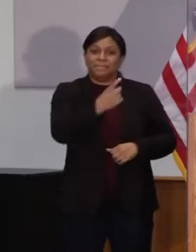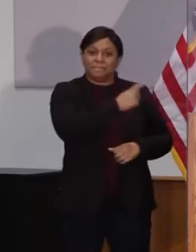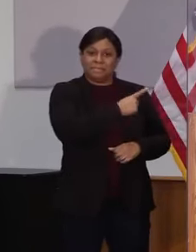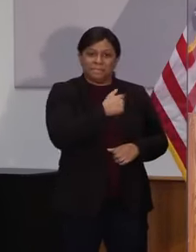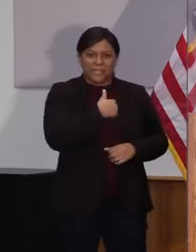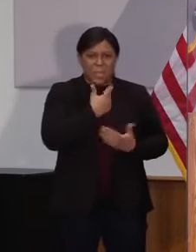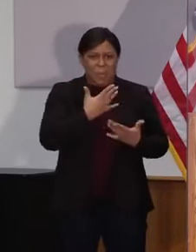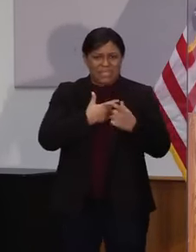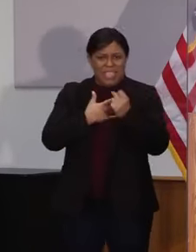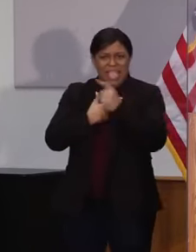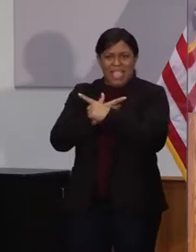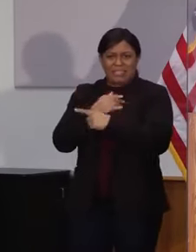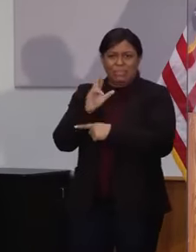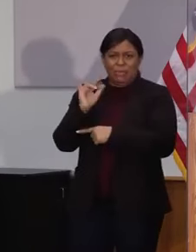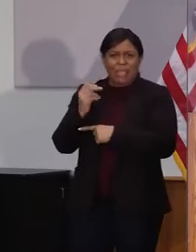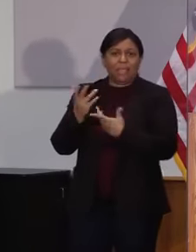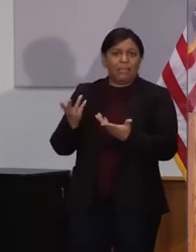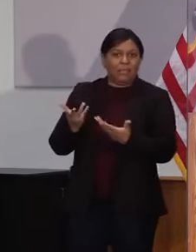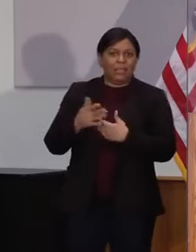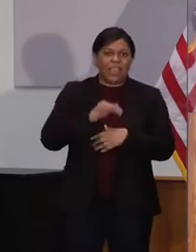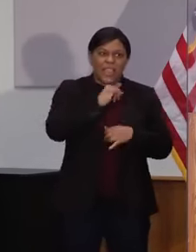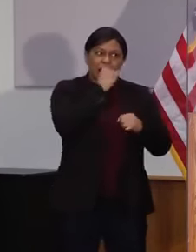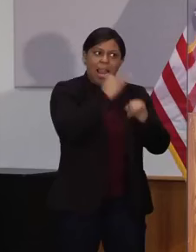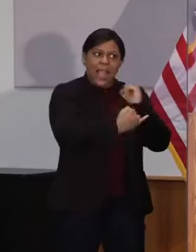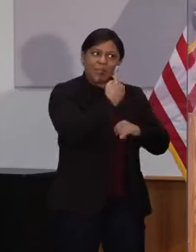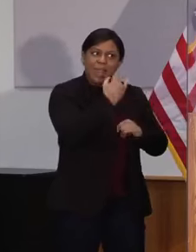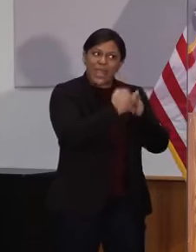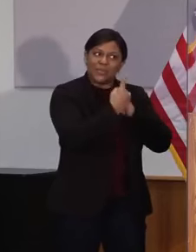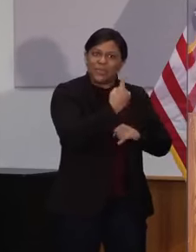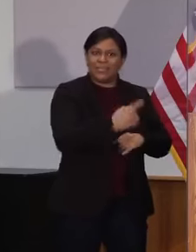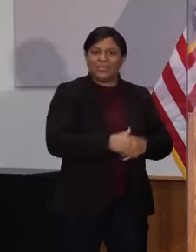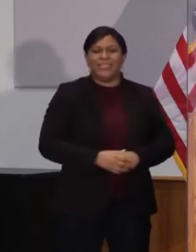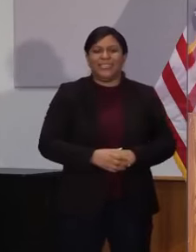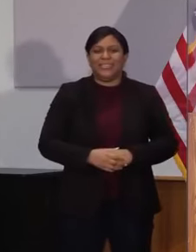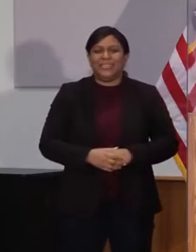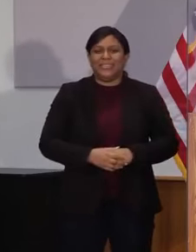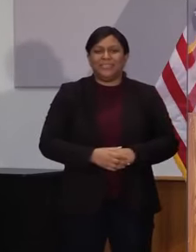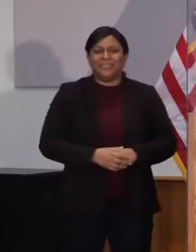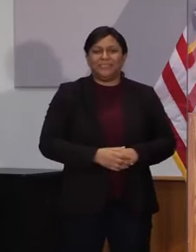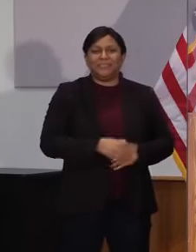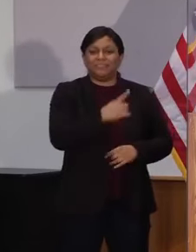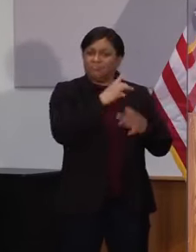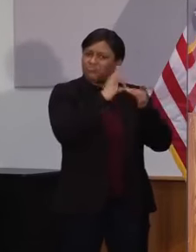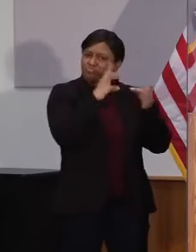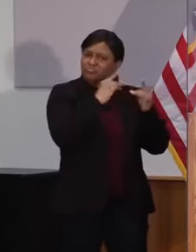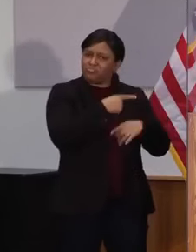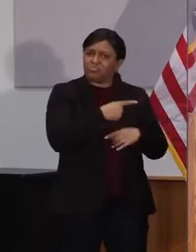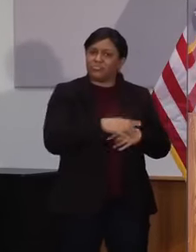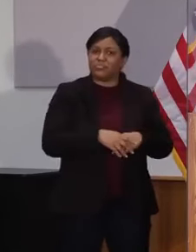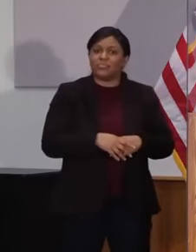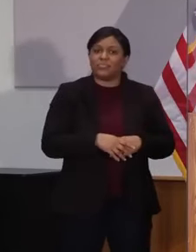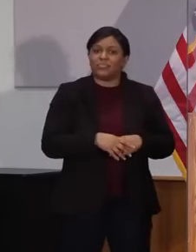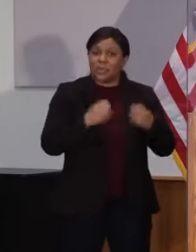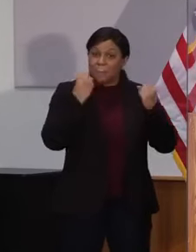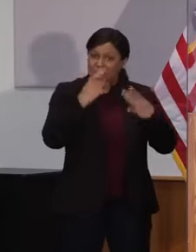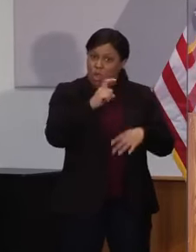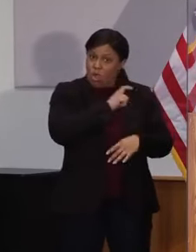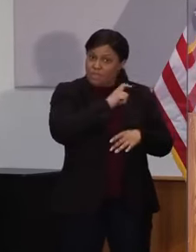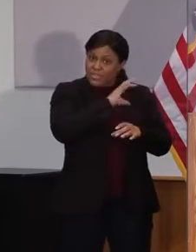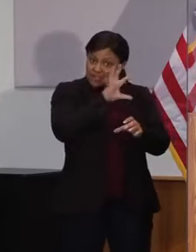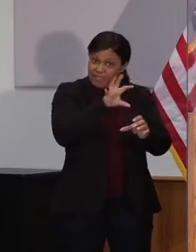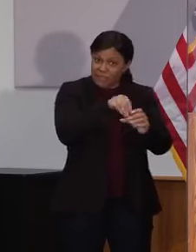ask my question? Yeah. Okay. The question's this. You said there's going to be hundreds of officers involved in